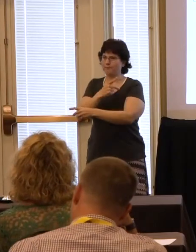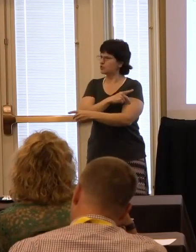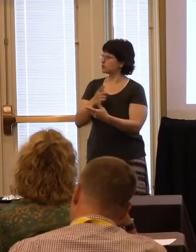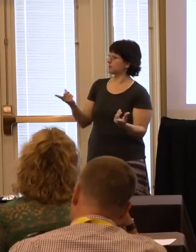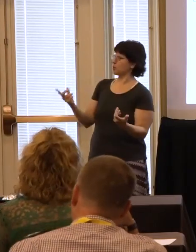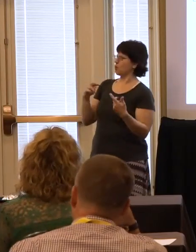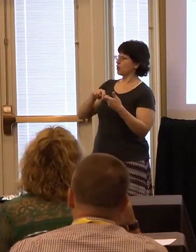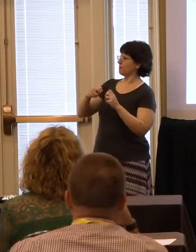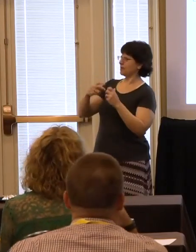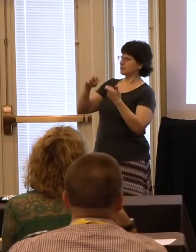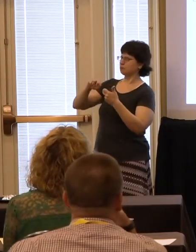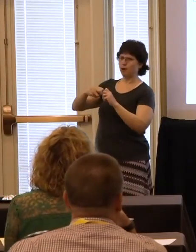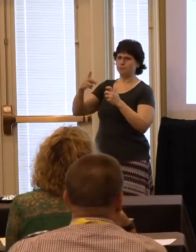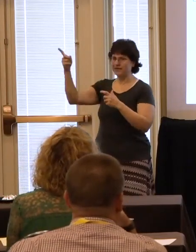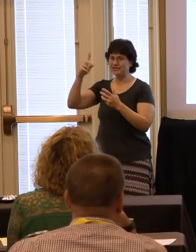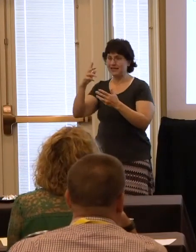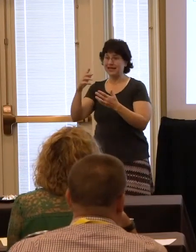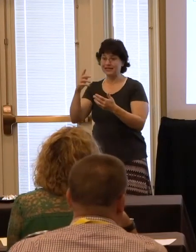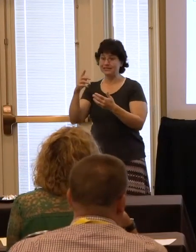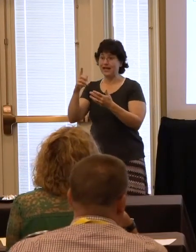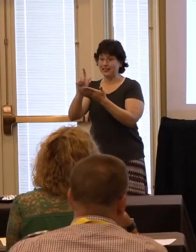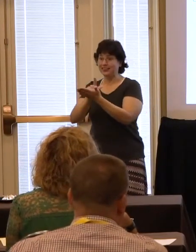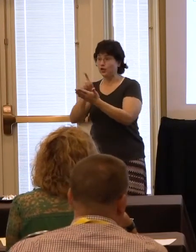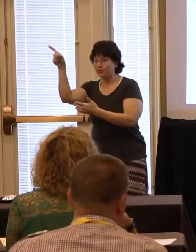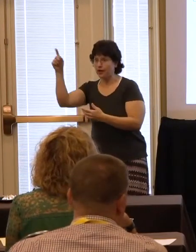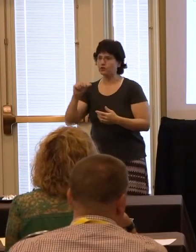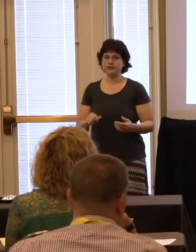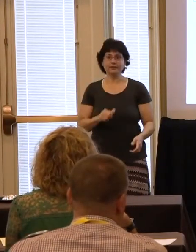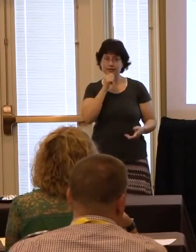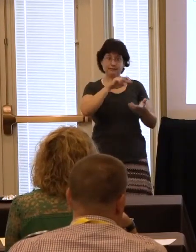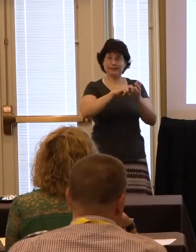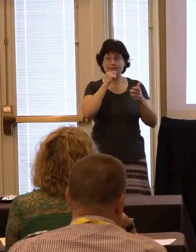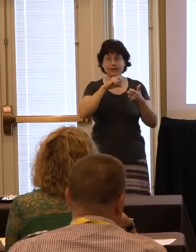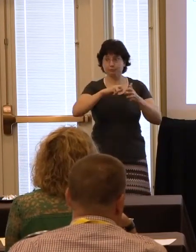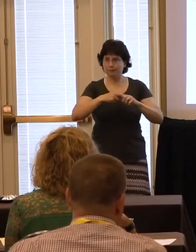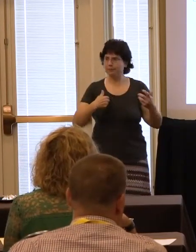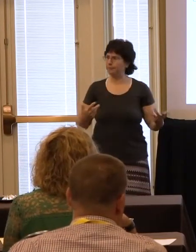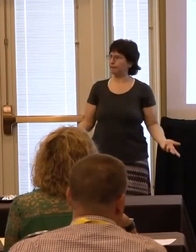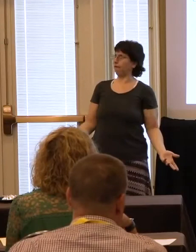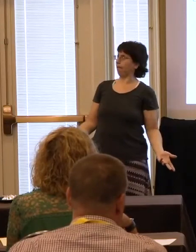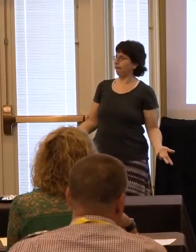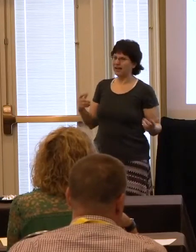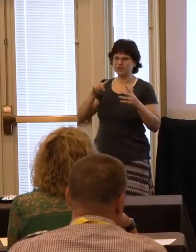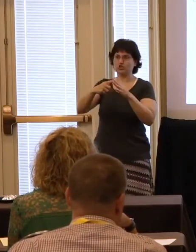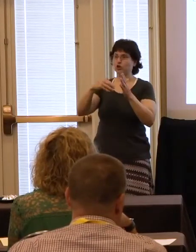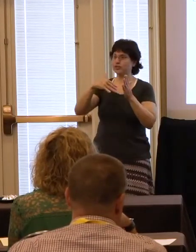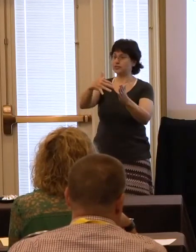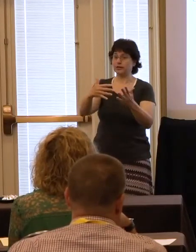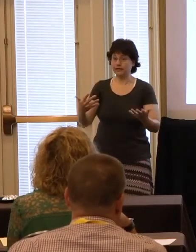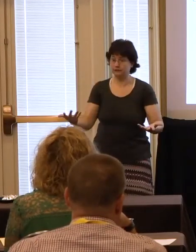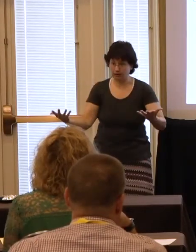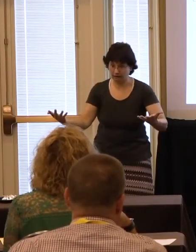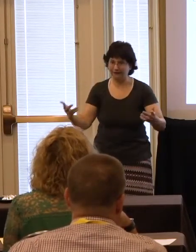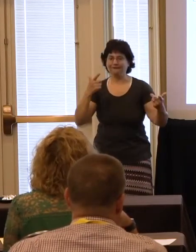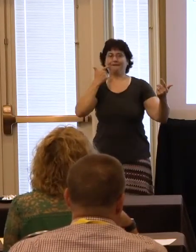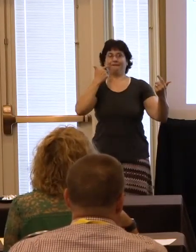what do you mean it's a problem? It's like legal. She's like, yeah, doesn't mean it's not addictive. I didn't know what I was doing. I was just starting to study.